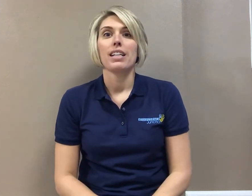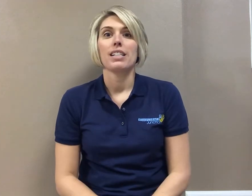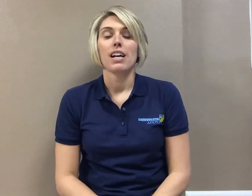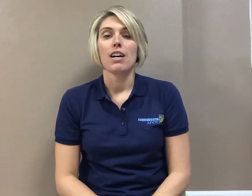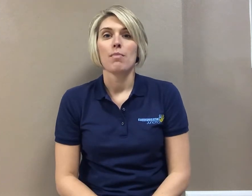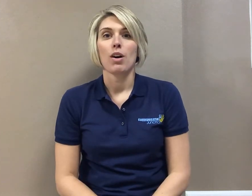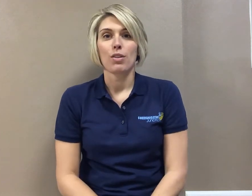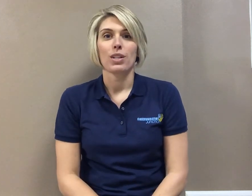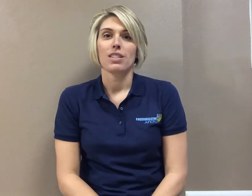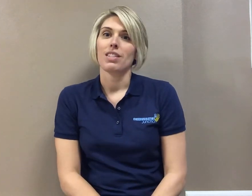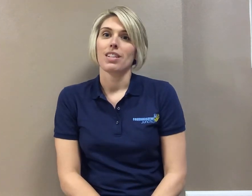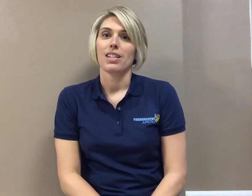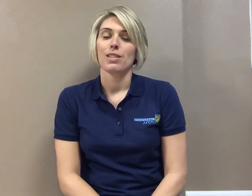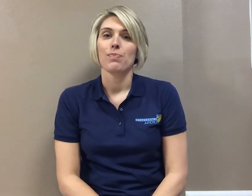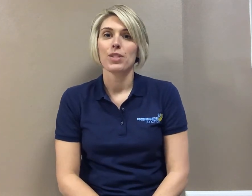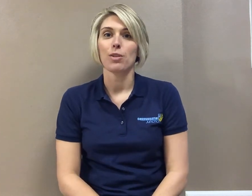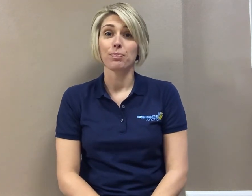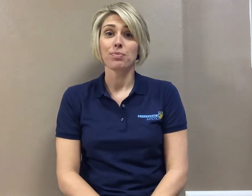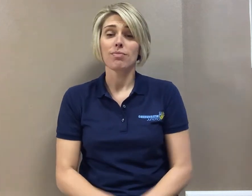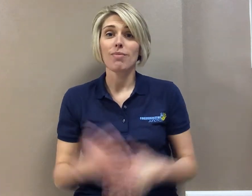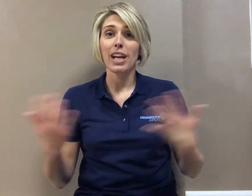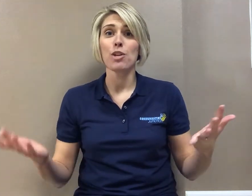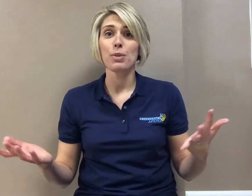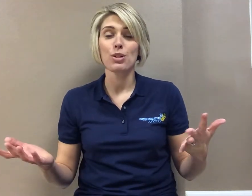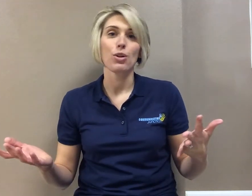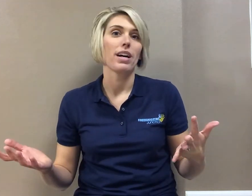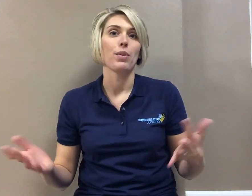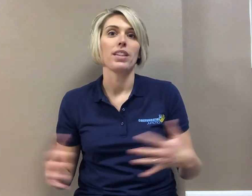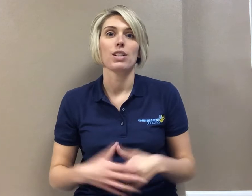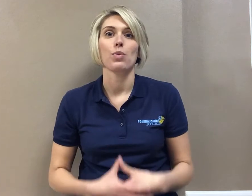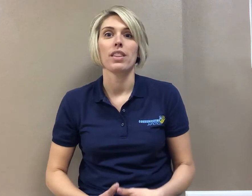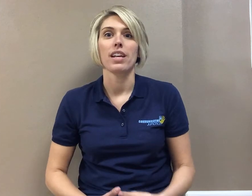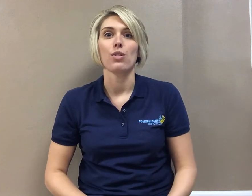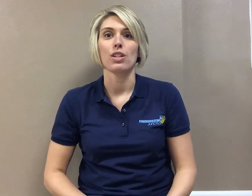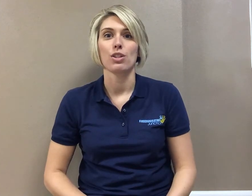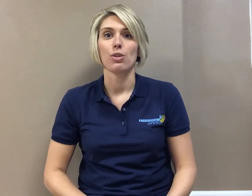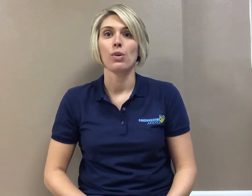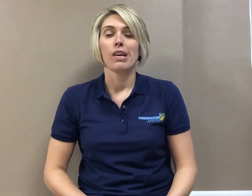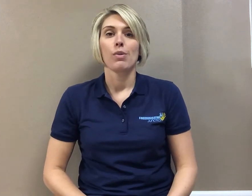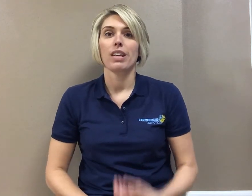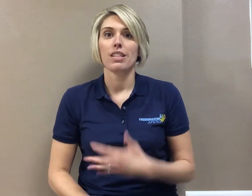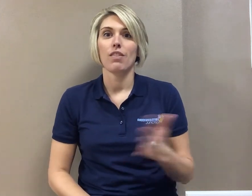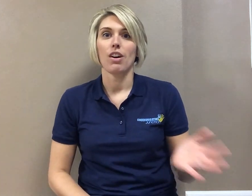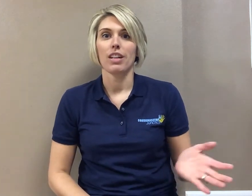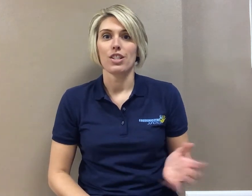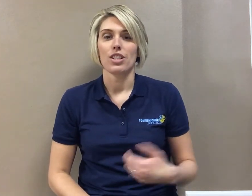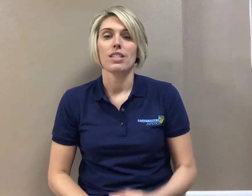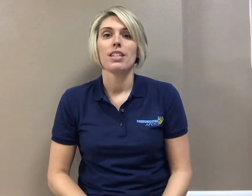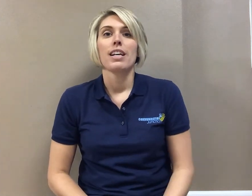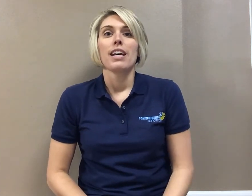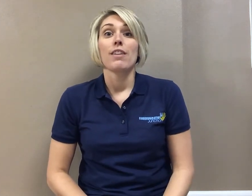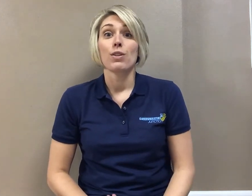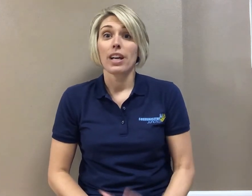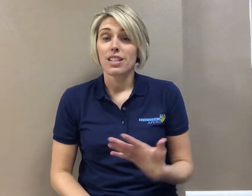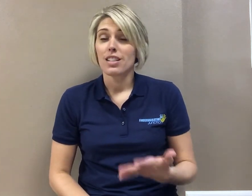all the rest of the signs. So I hope you enjoy that one that's one that you can do with kids of all ages. If you liked this